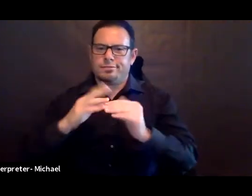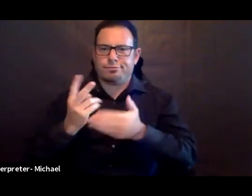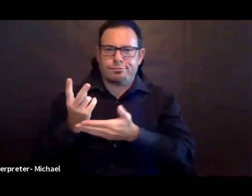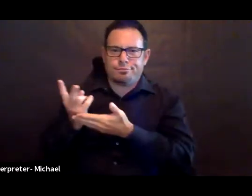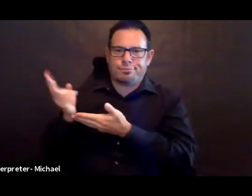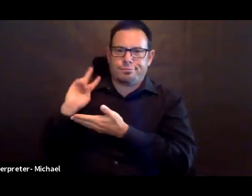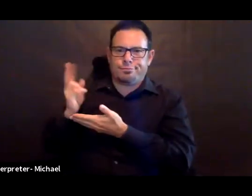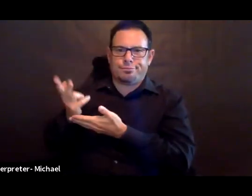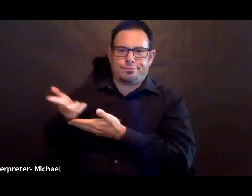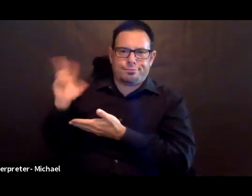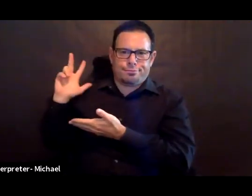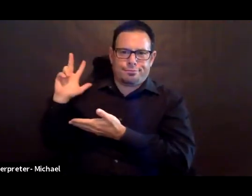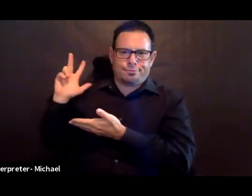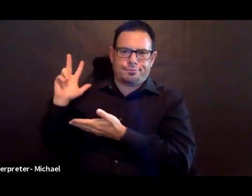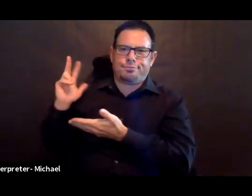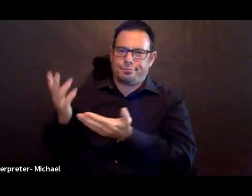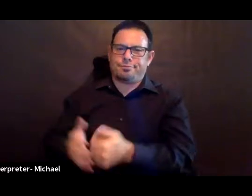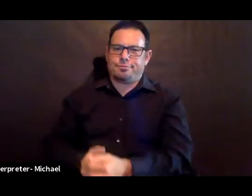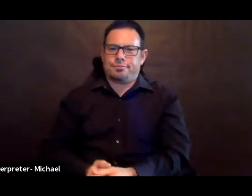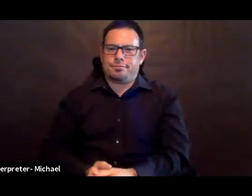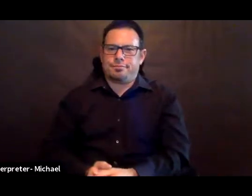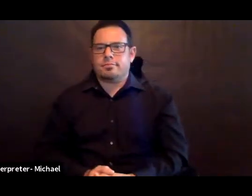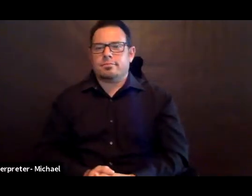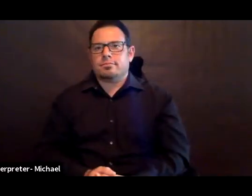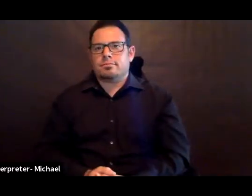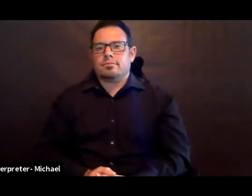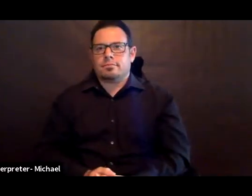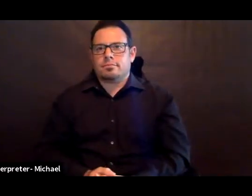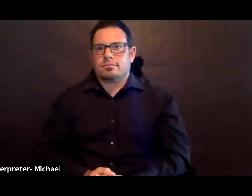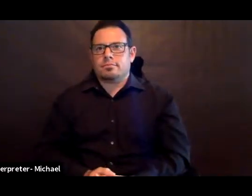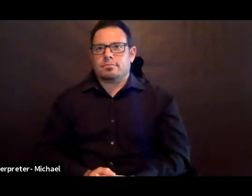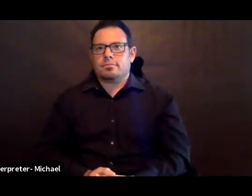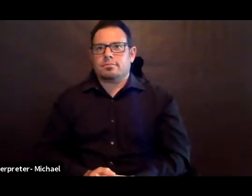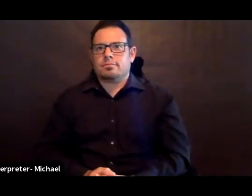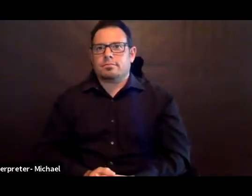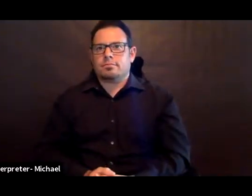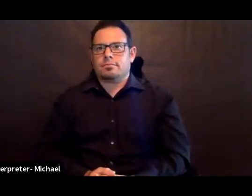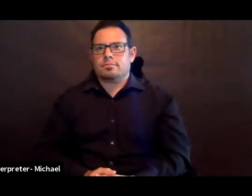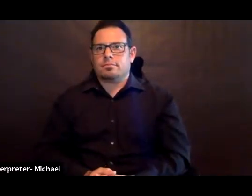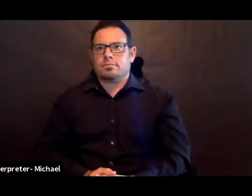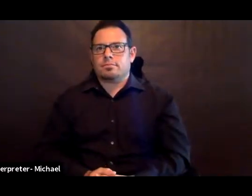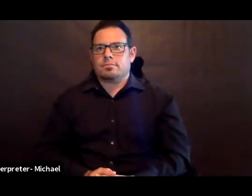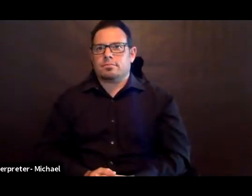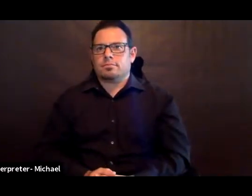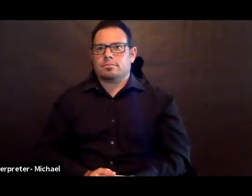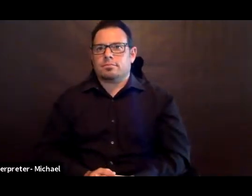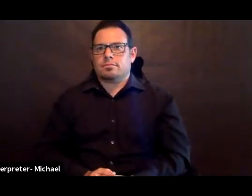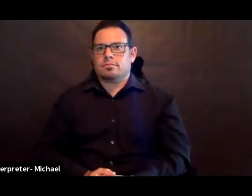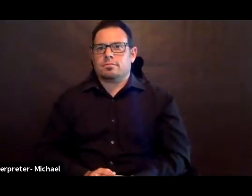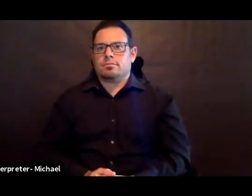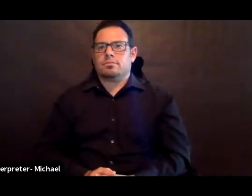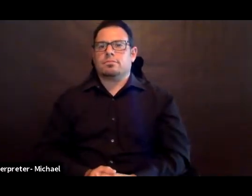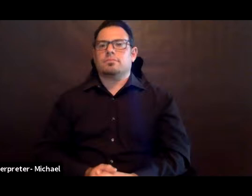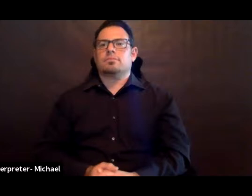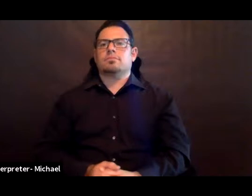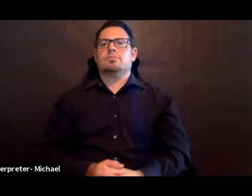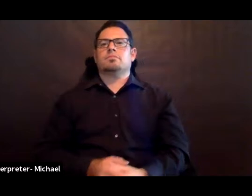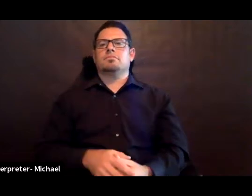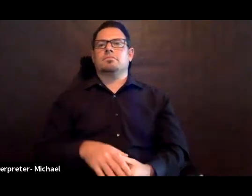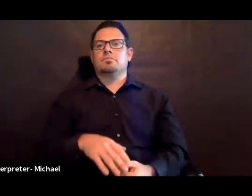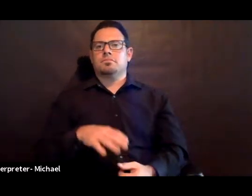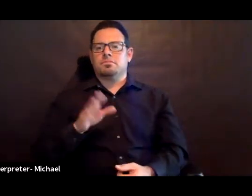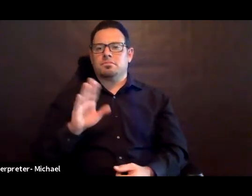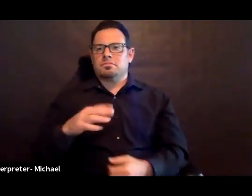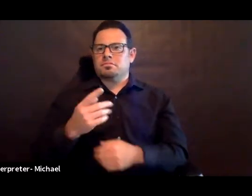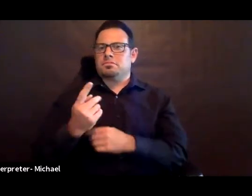last winter, it will take a while and hopefully we won't get there because we don't want to see that same number of